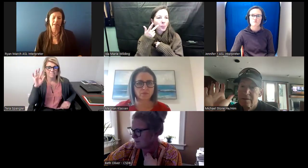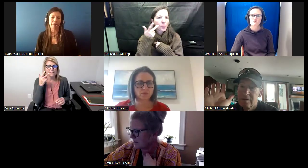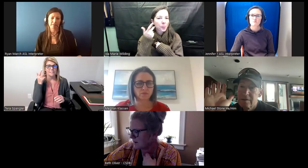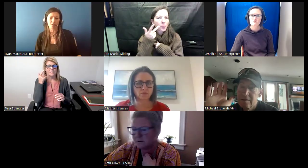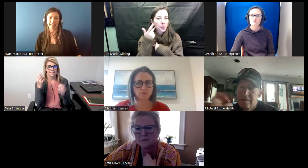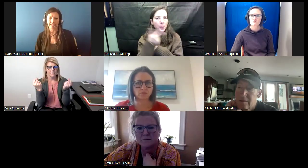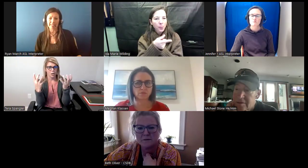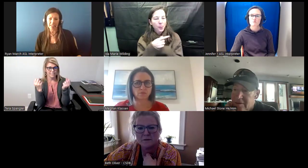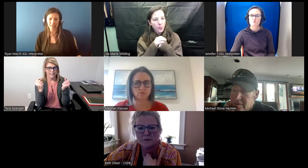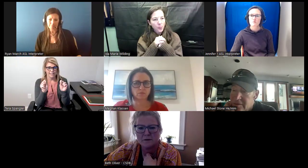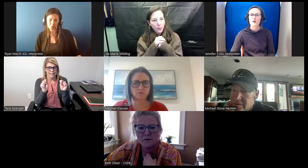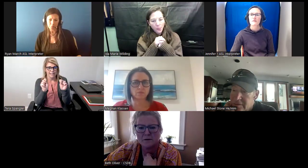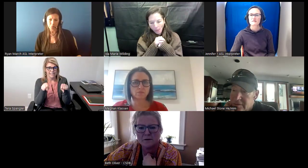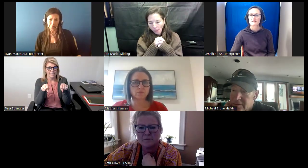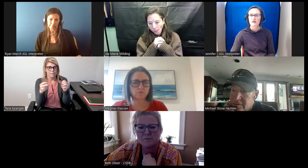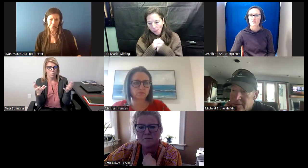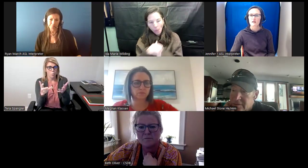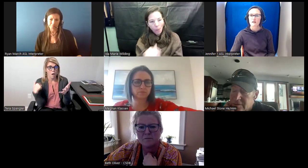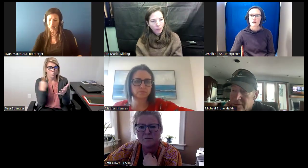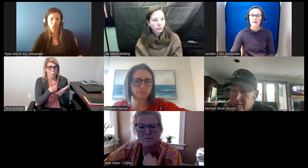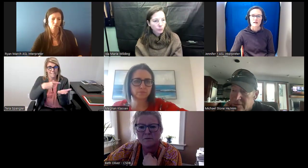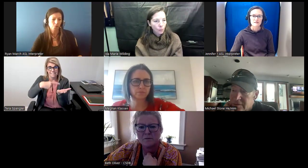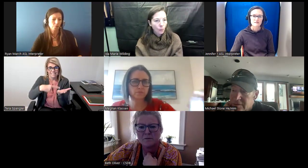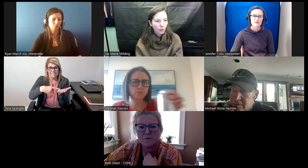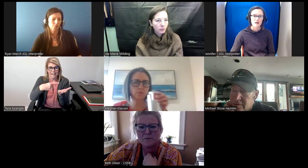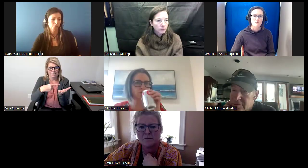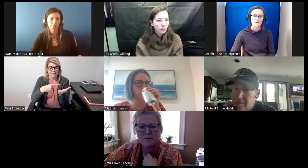Oh, right, right, right. Okay, yeah. Tara? This is Tara.